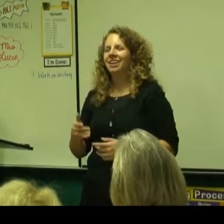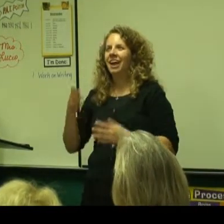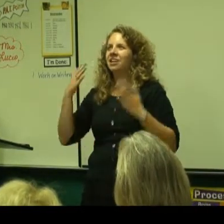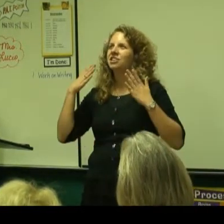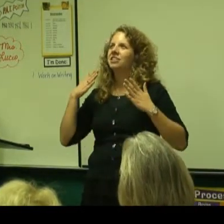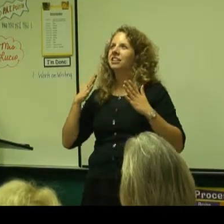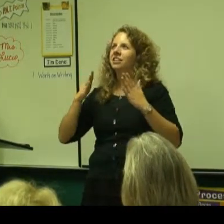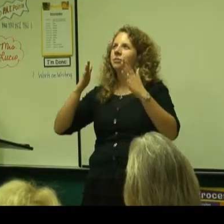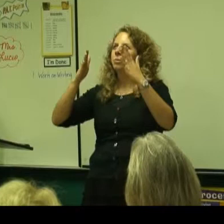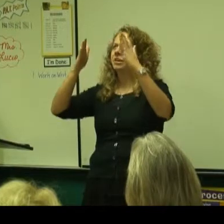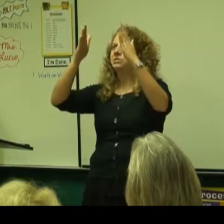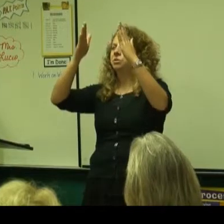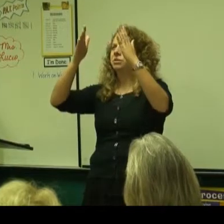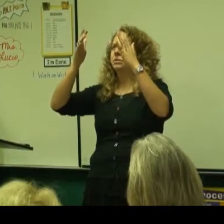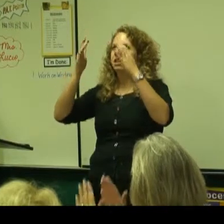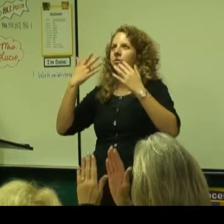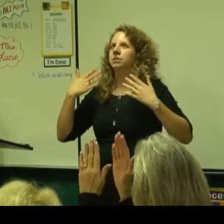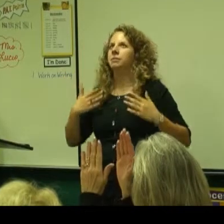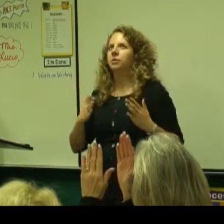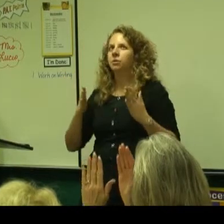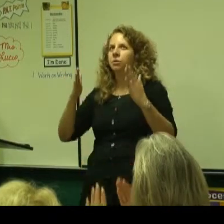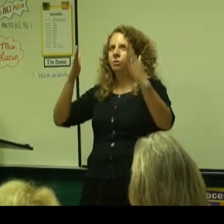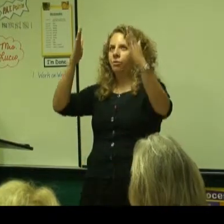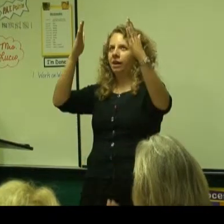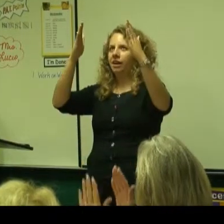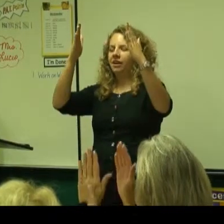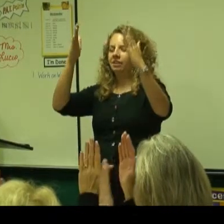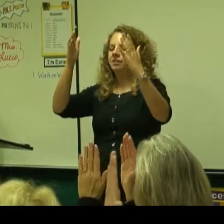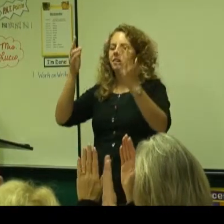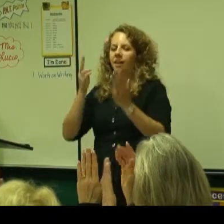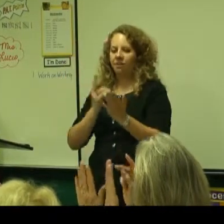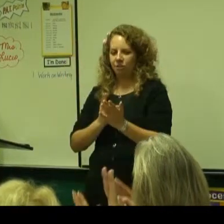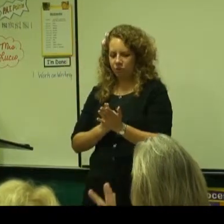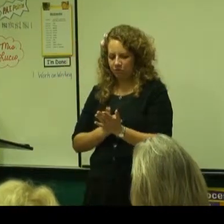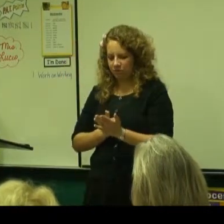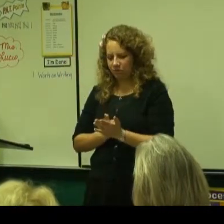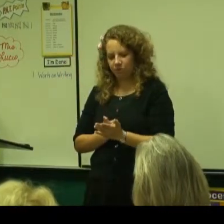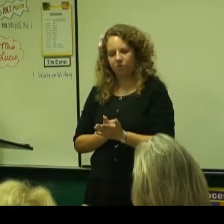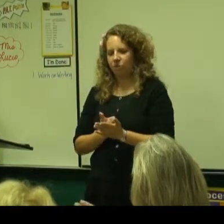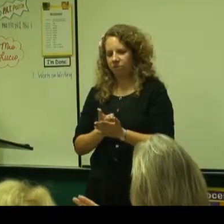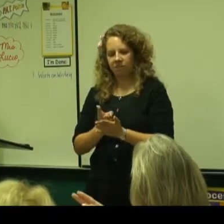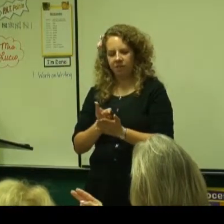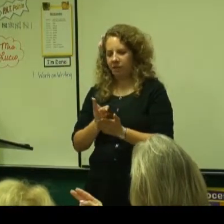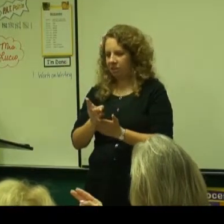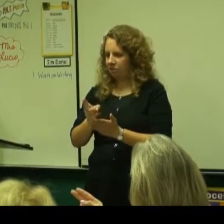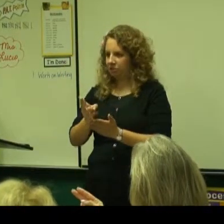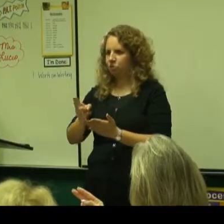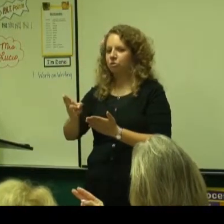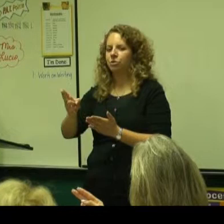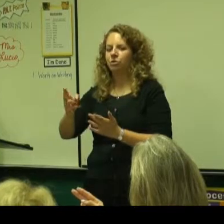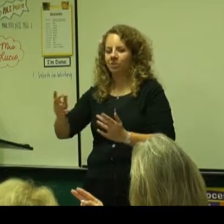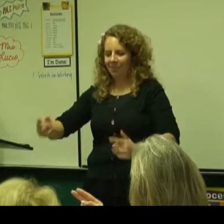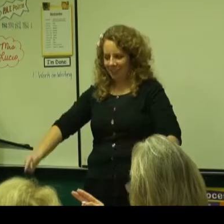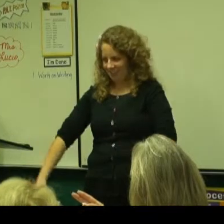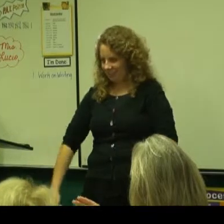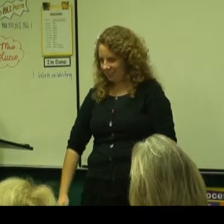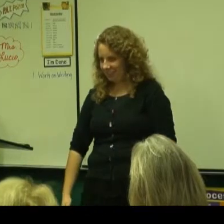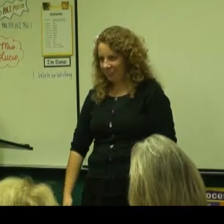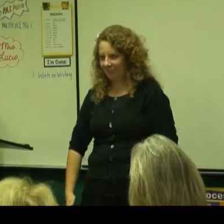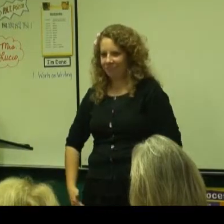Yeah, actually I think way is the only one that goes up. Way. And then truth just goes forward just like regular. The truth and the life,